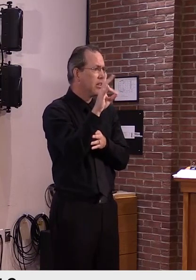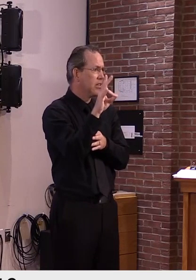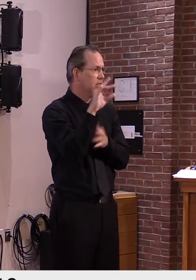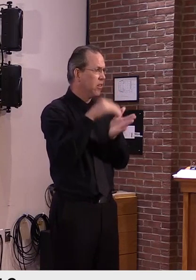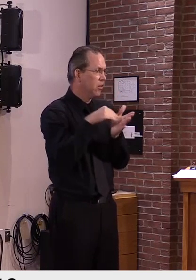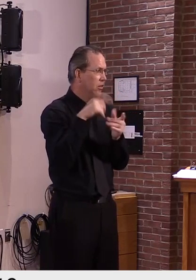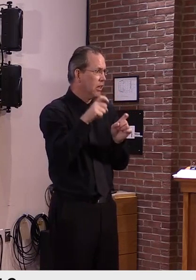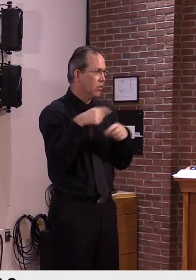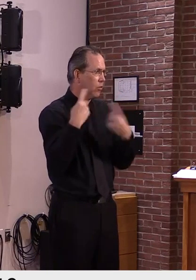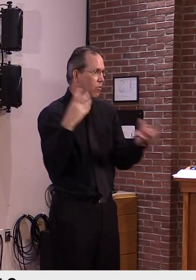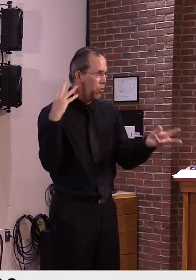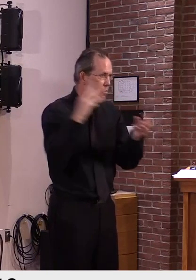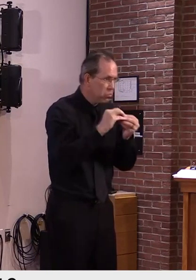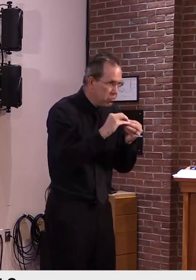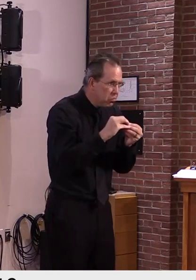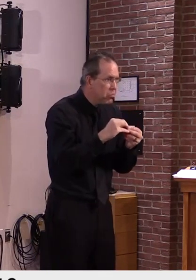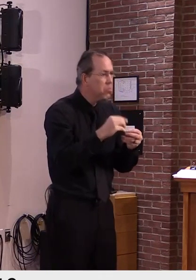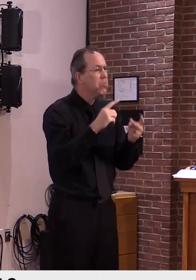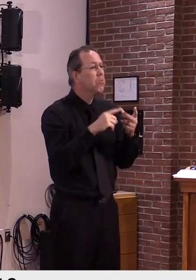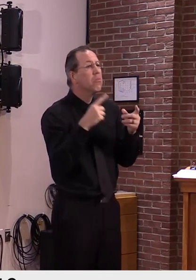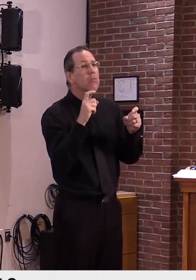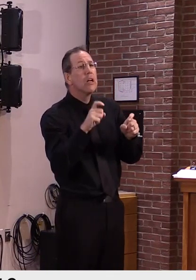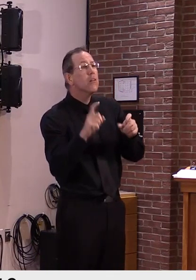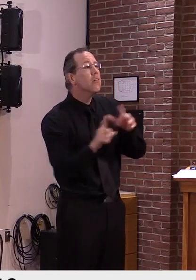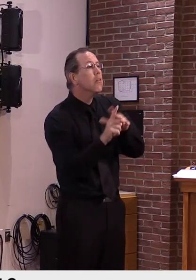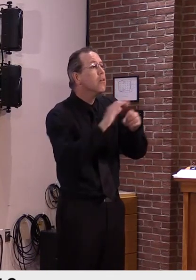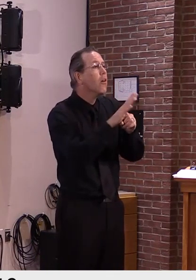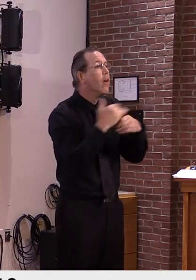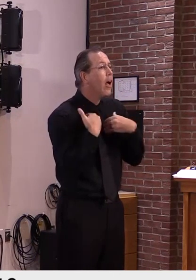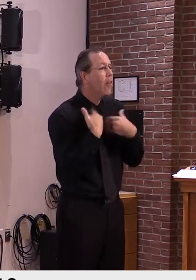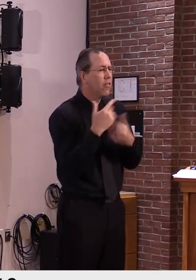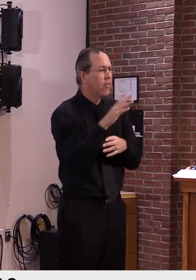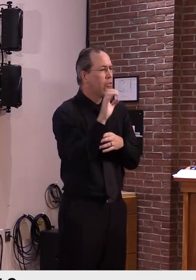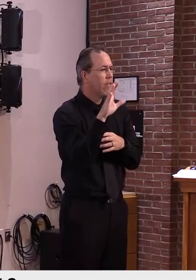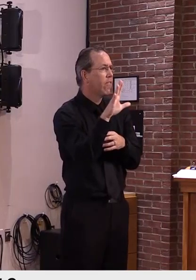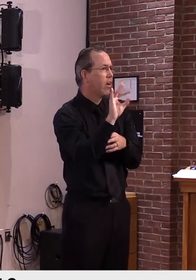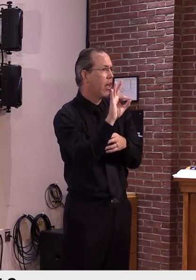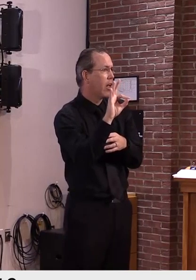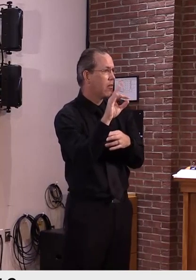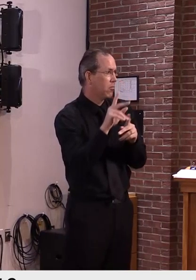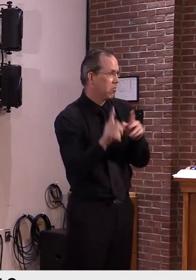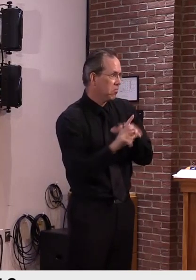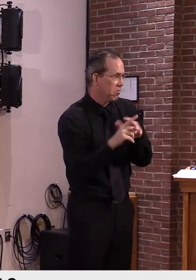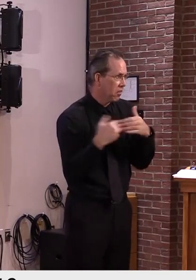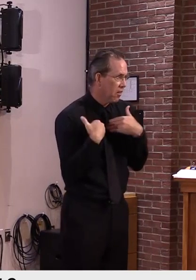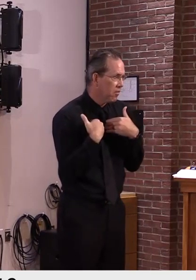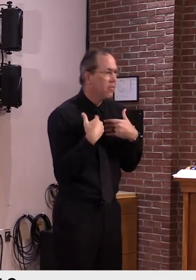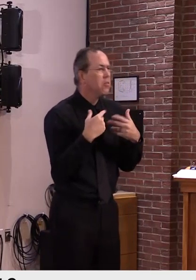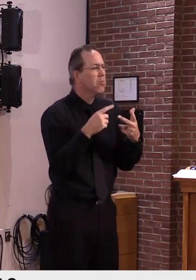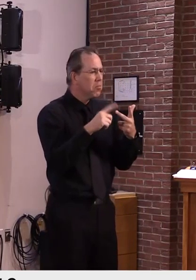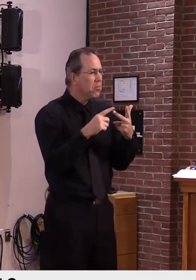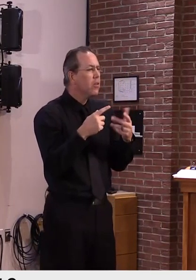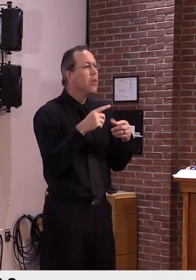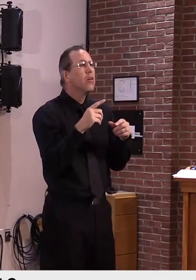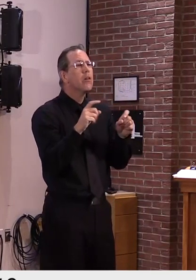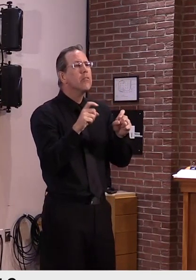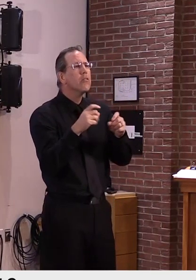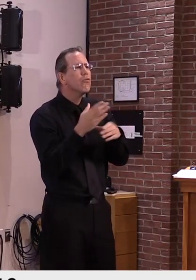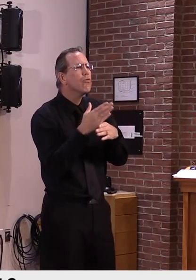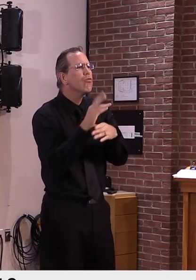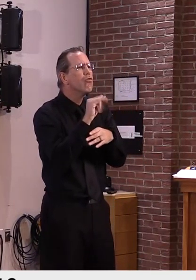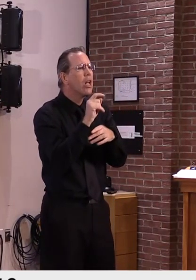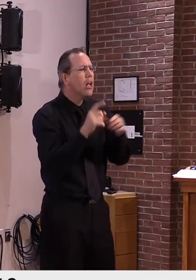see we conducted over 188,000 tests, 559 positives, in Vermont throughout the summer for a